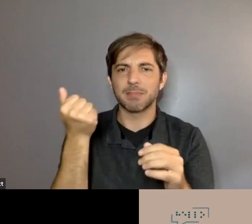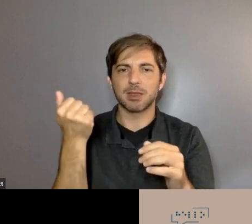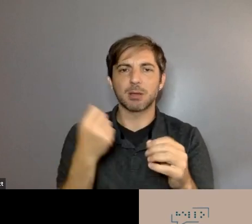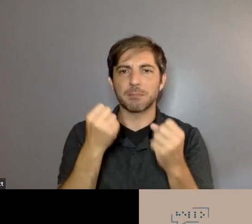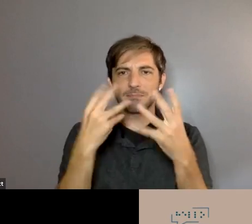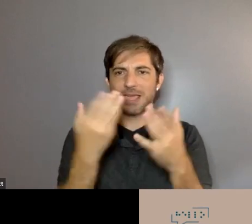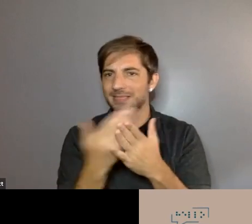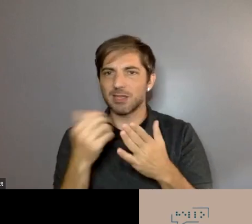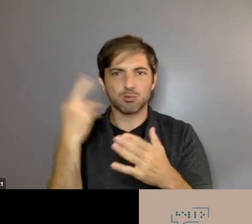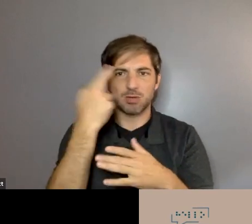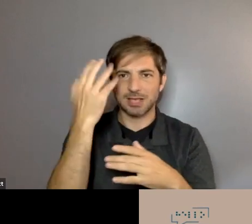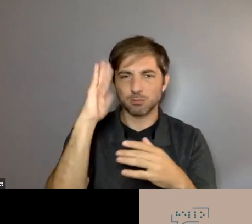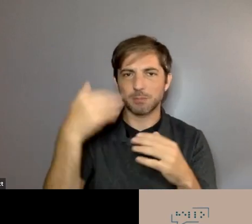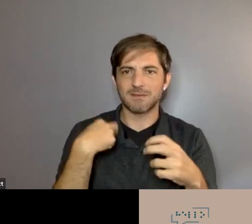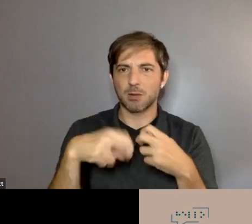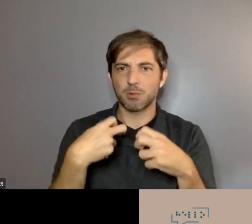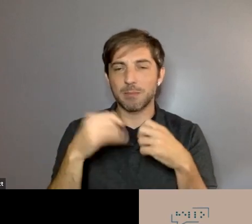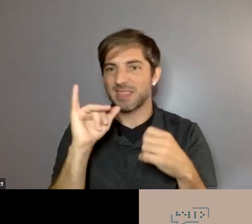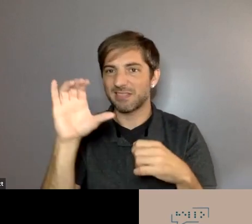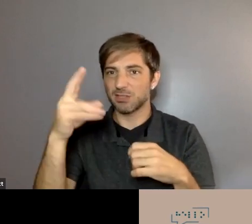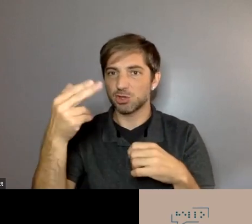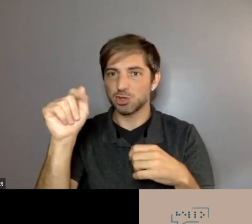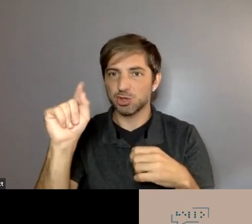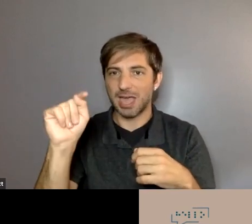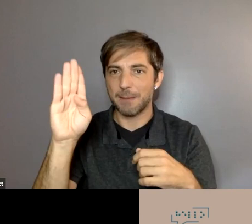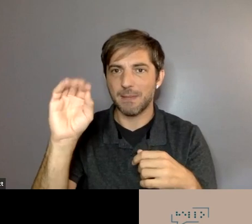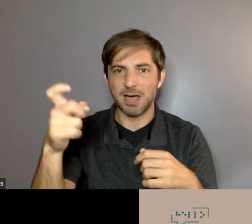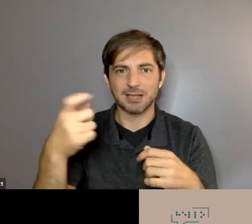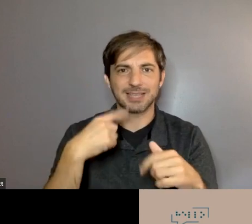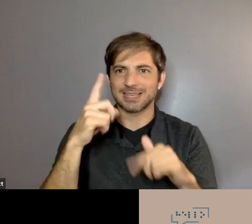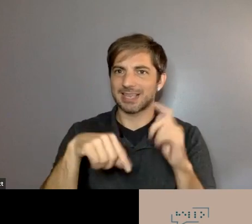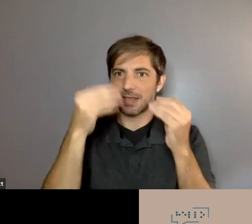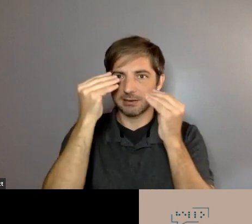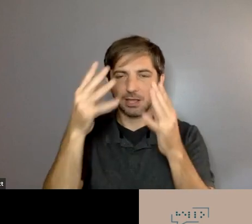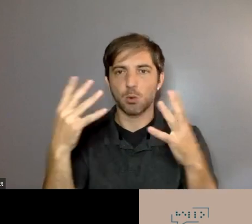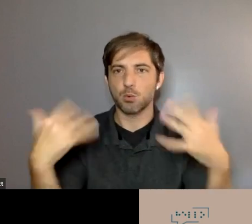issue, like the chat box. I cannot tell you how many